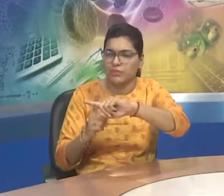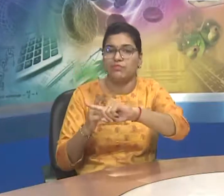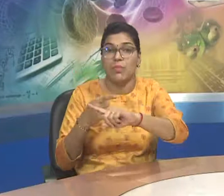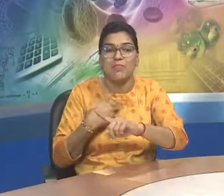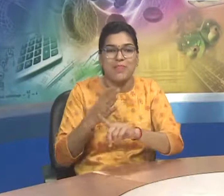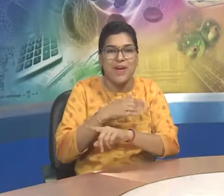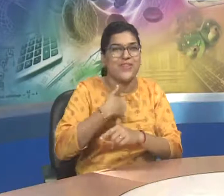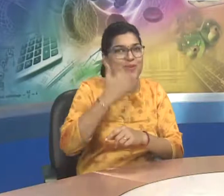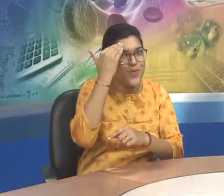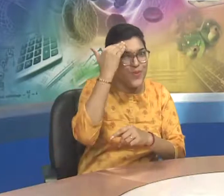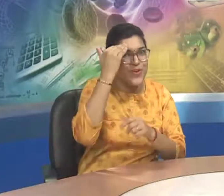not to have